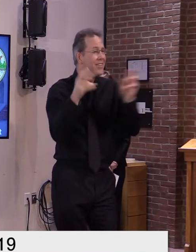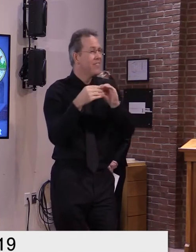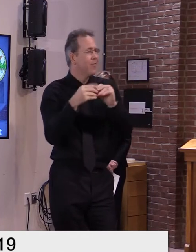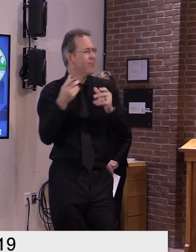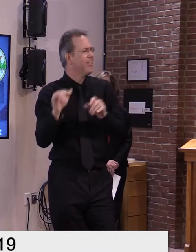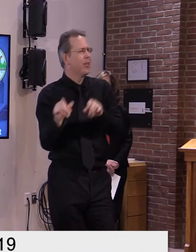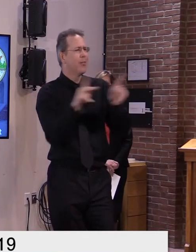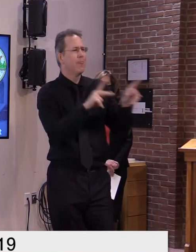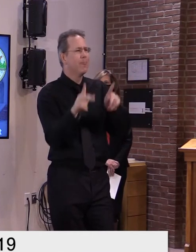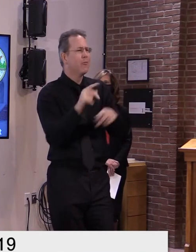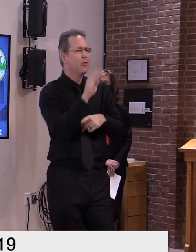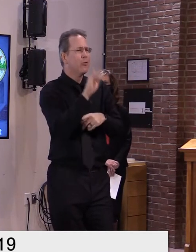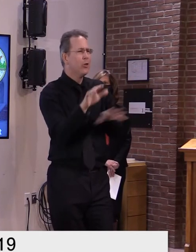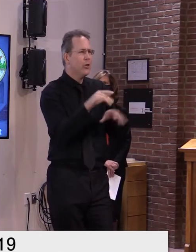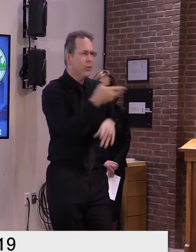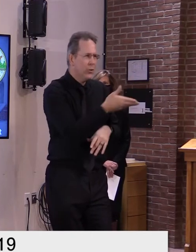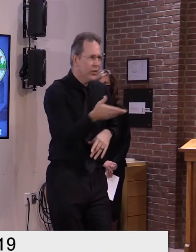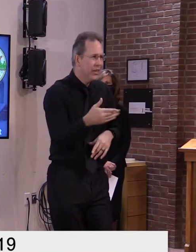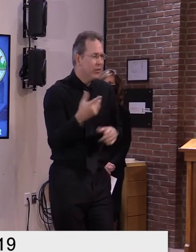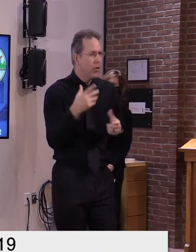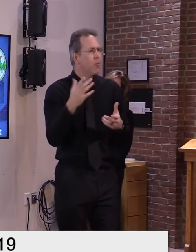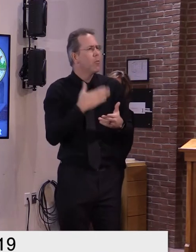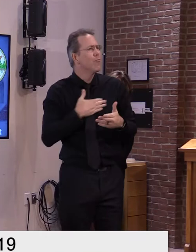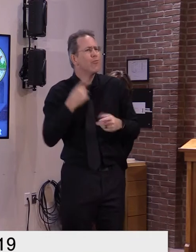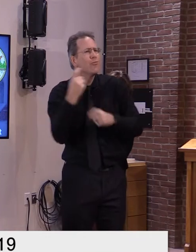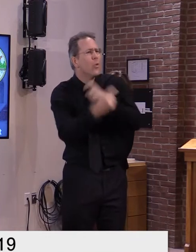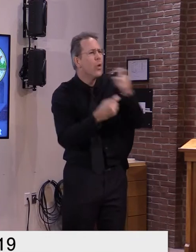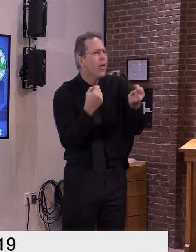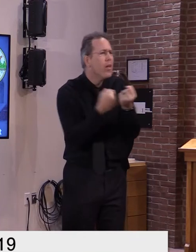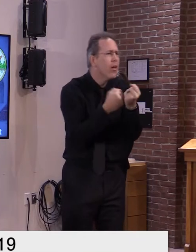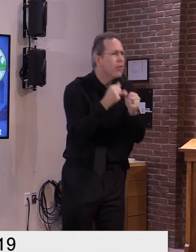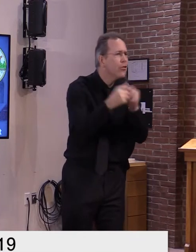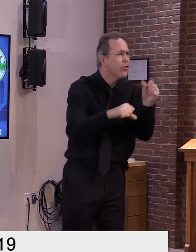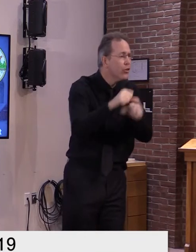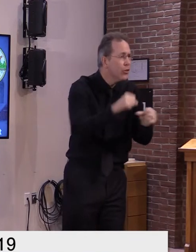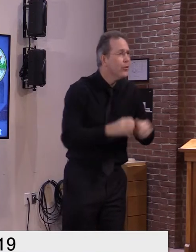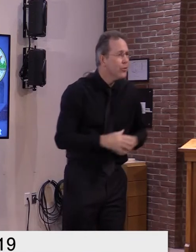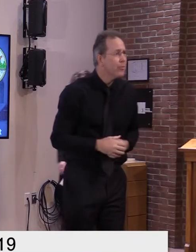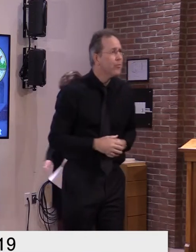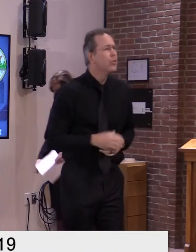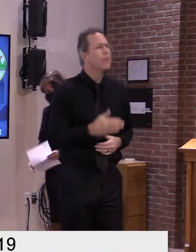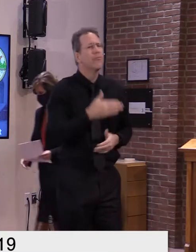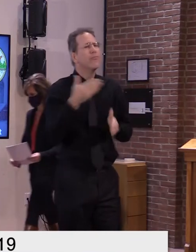and in years past. So with that, I'll now turn it over to Secretary Curley.